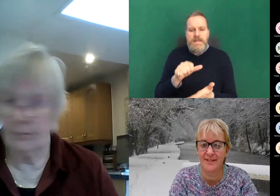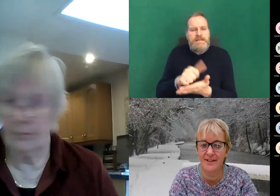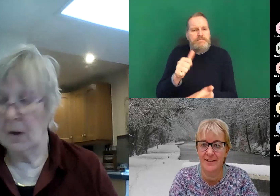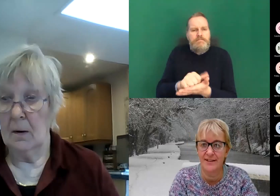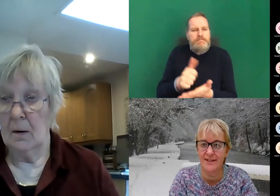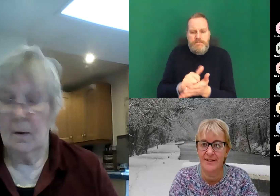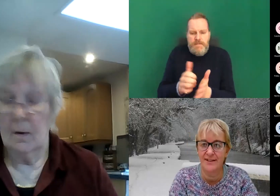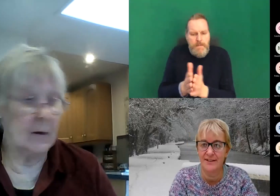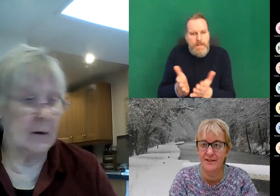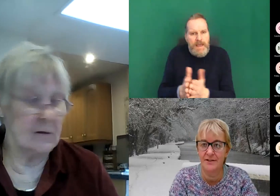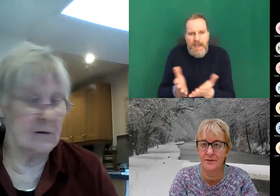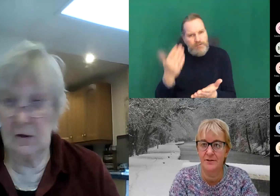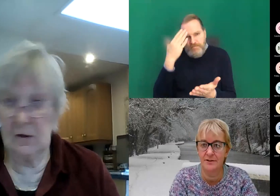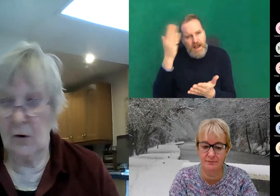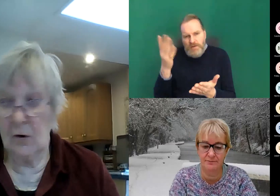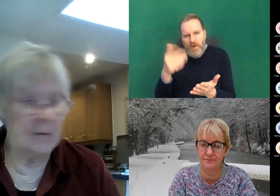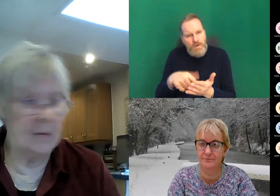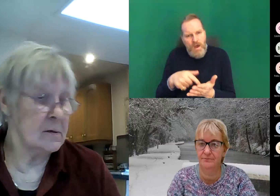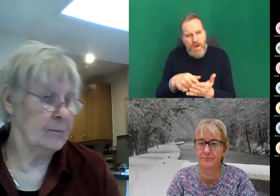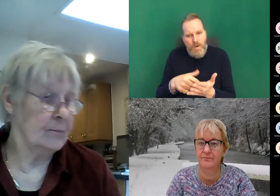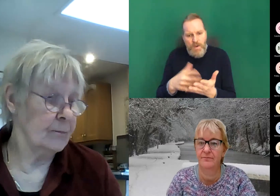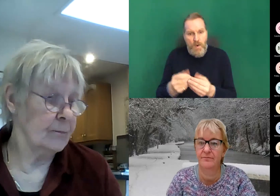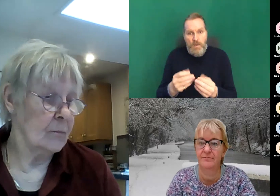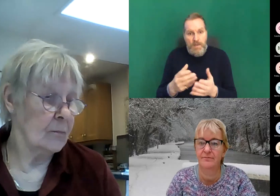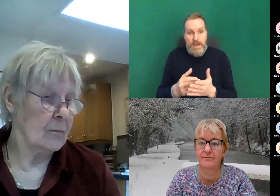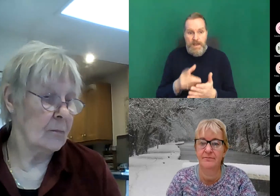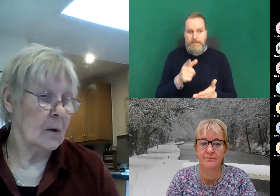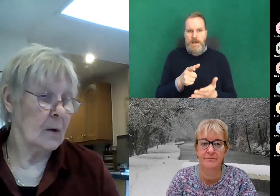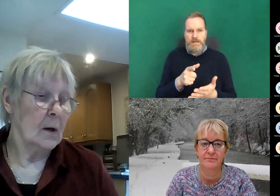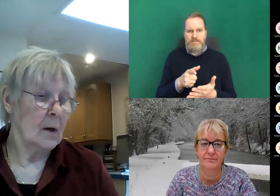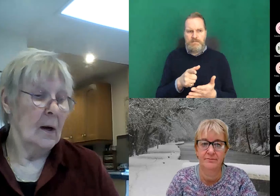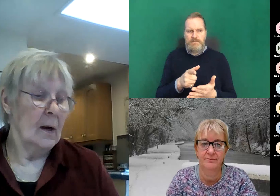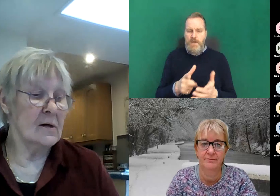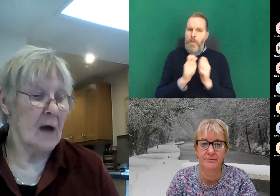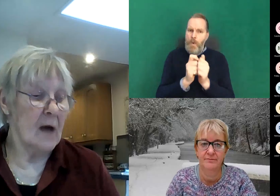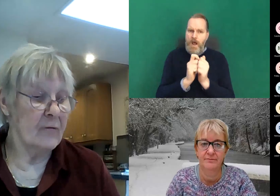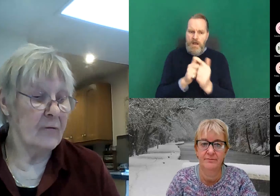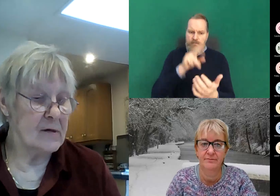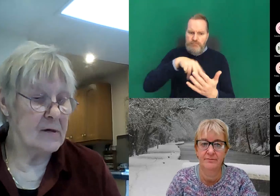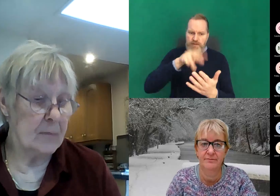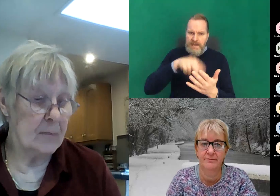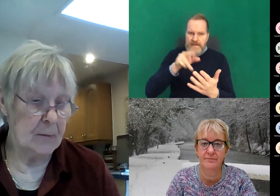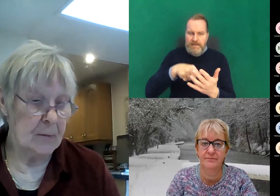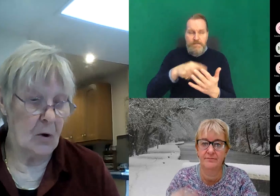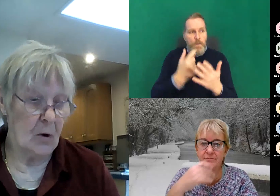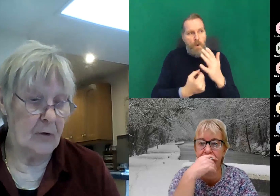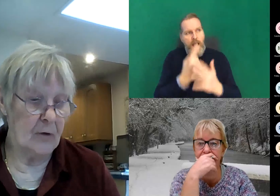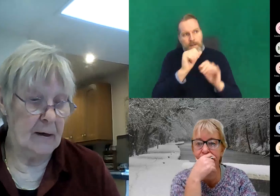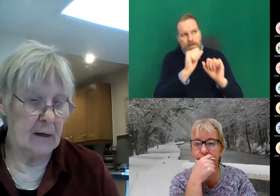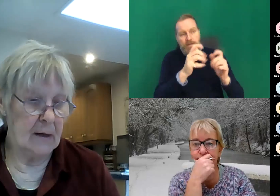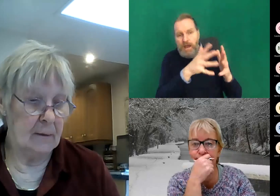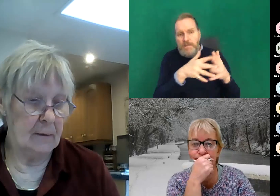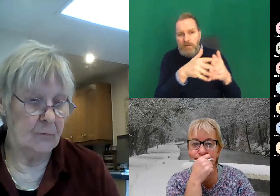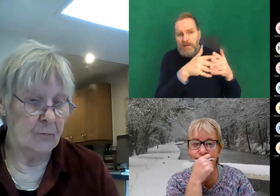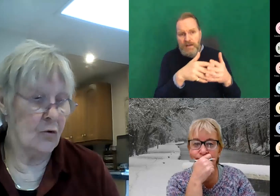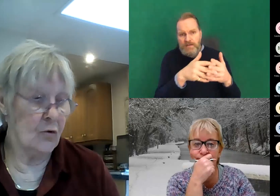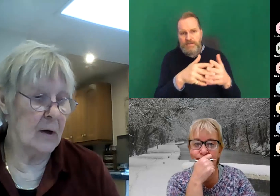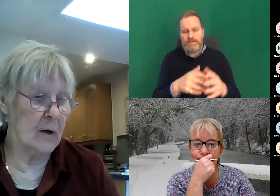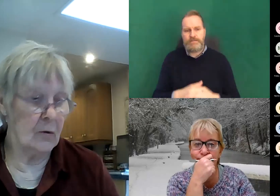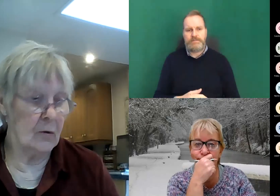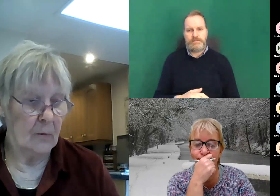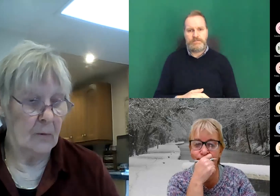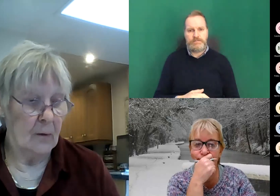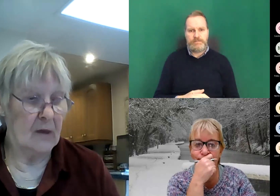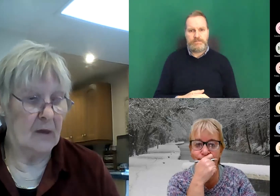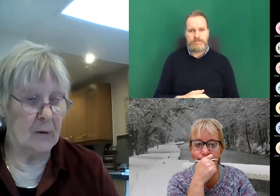me, but it's in No Limits. It is time for disabled people to offer a lead again,